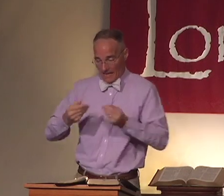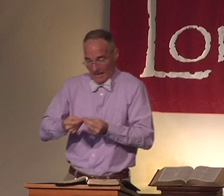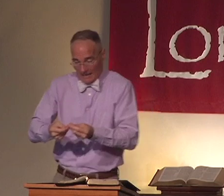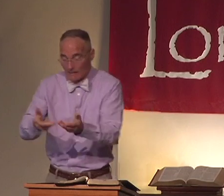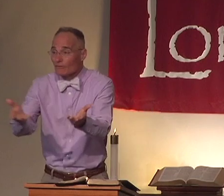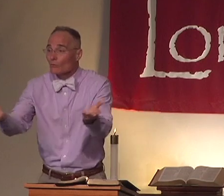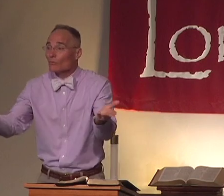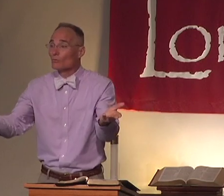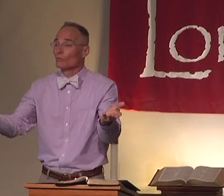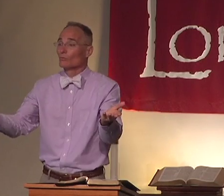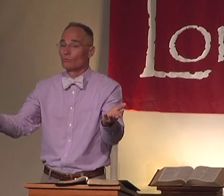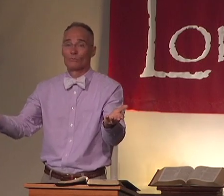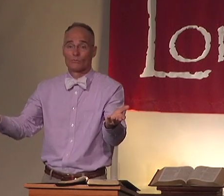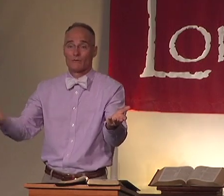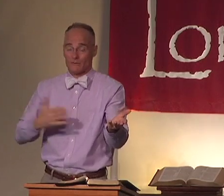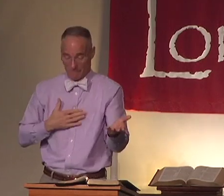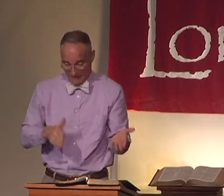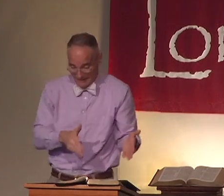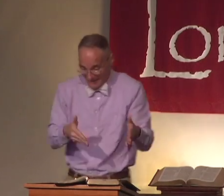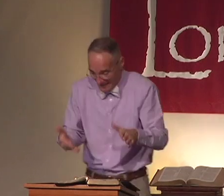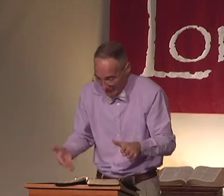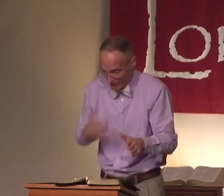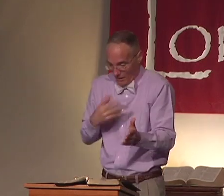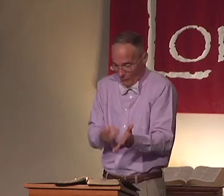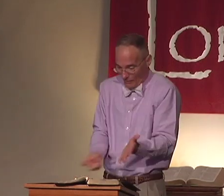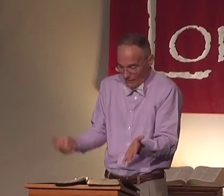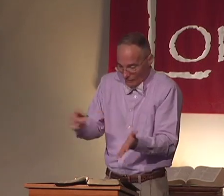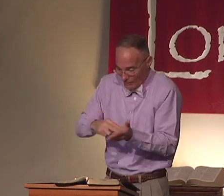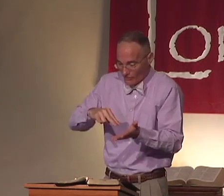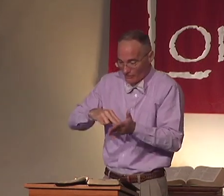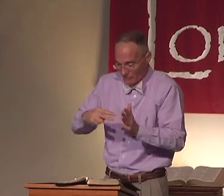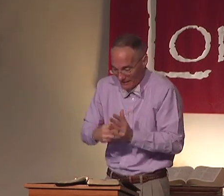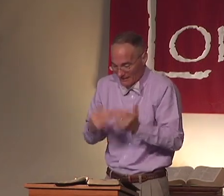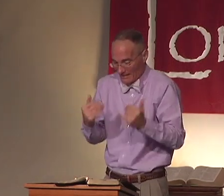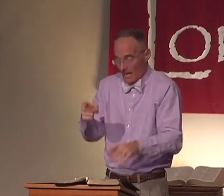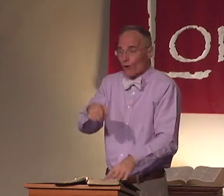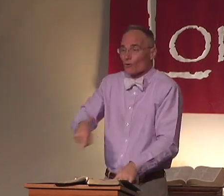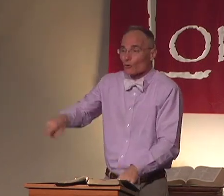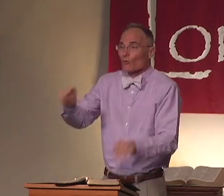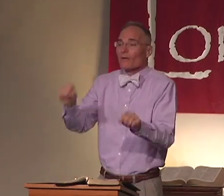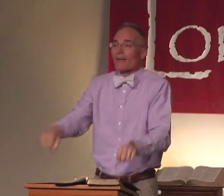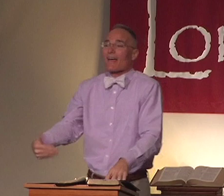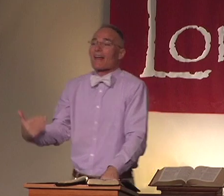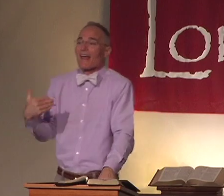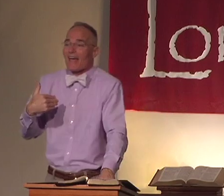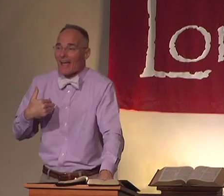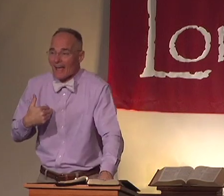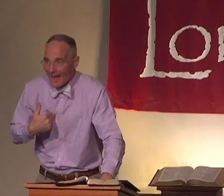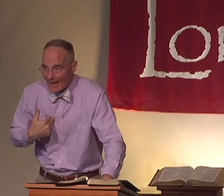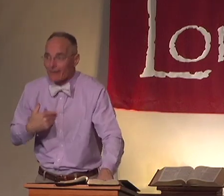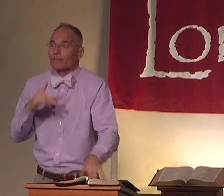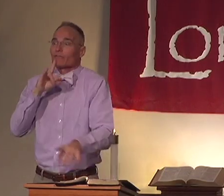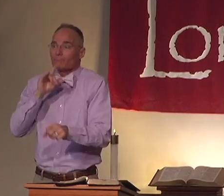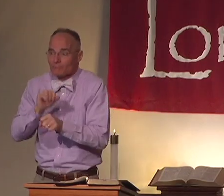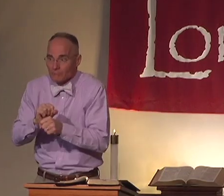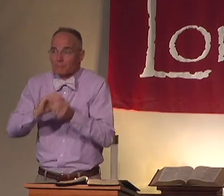my peace I give to you. My death, my resurrection means that now you can